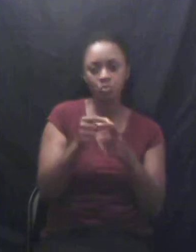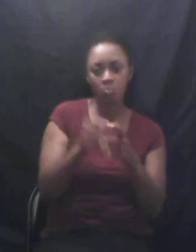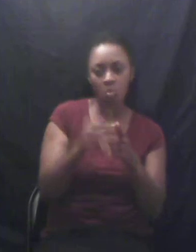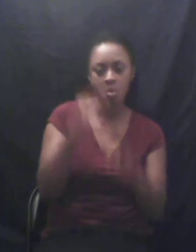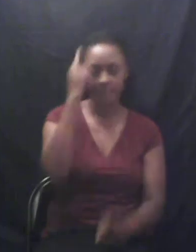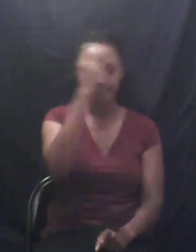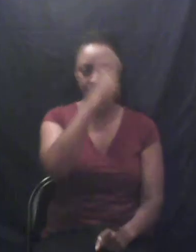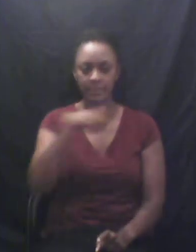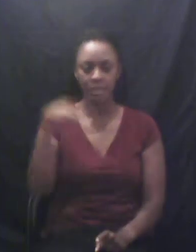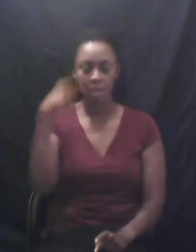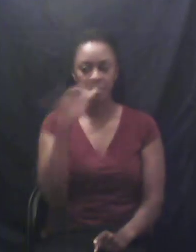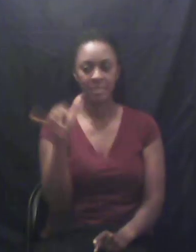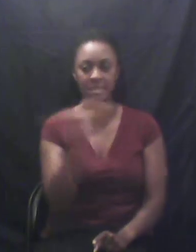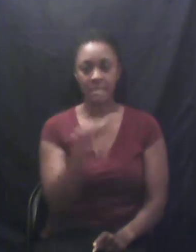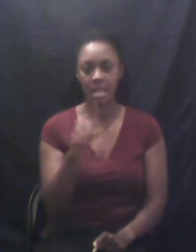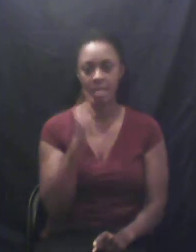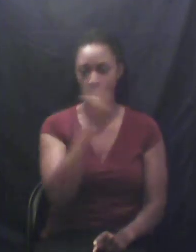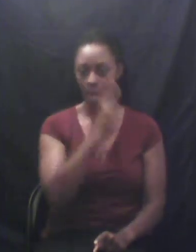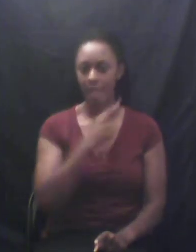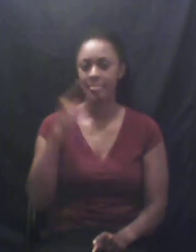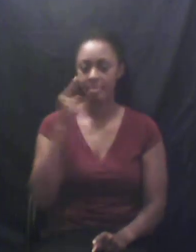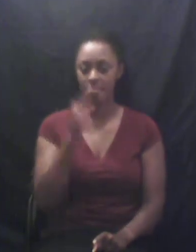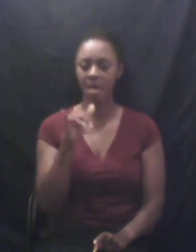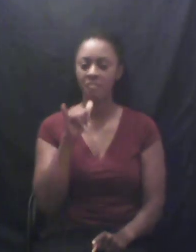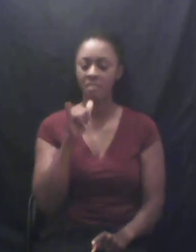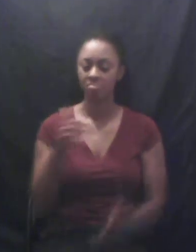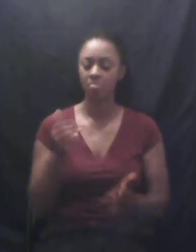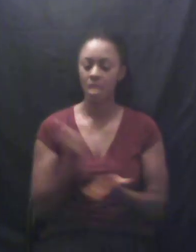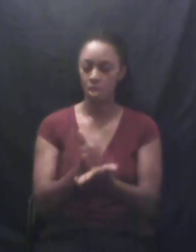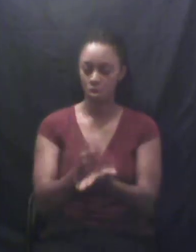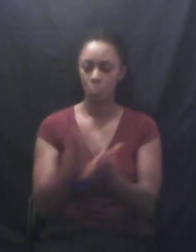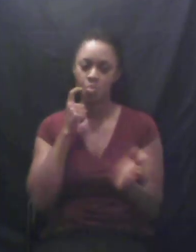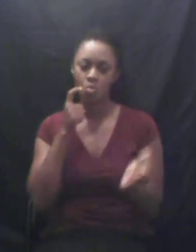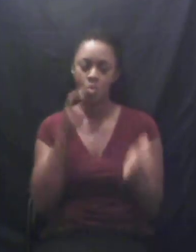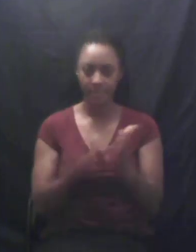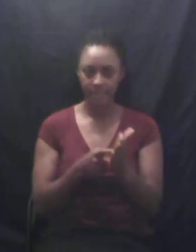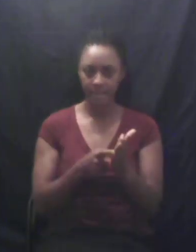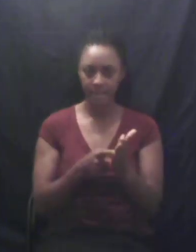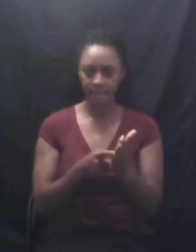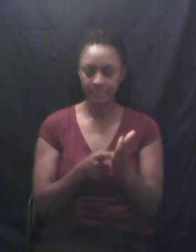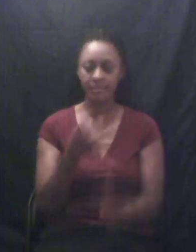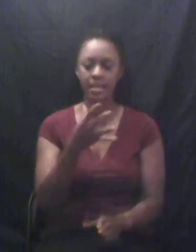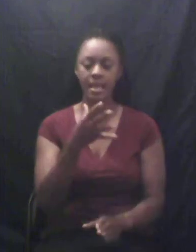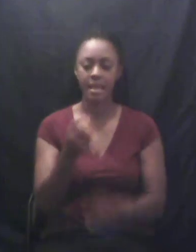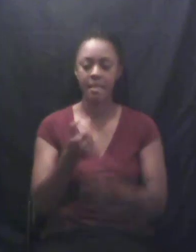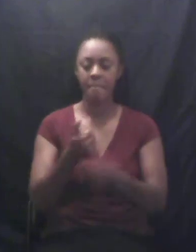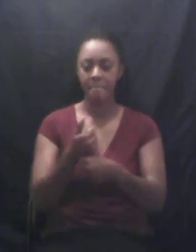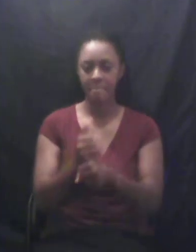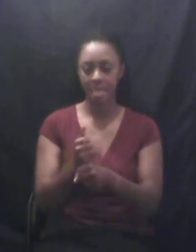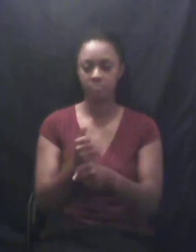to recognize that and then make it more clear to the deaf consumer.